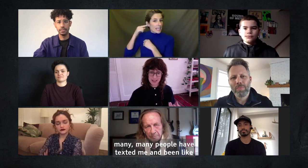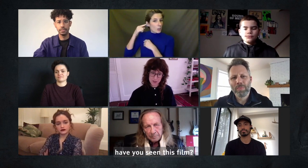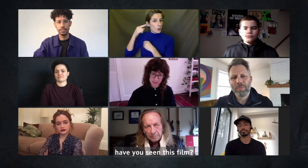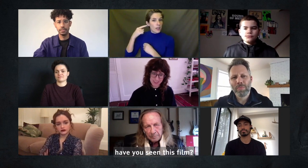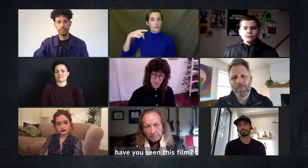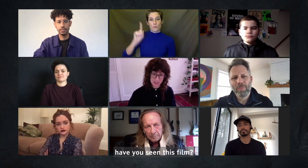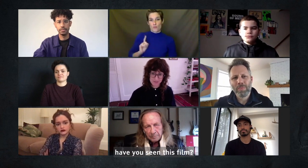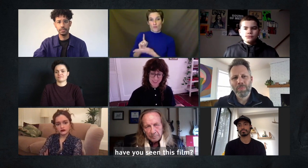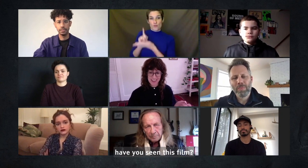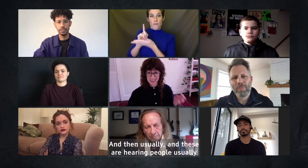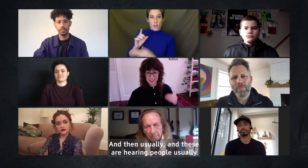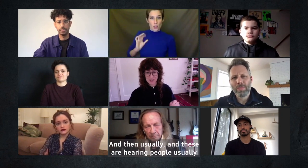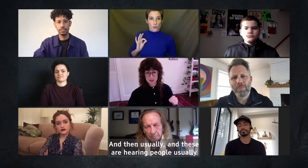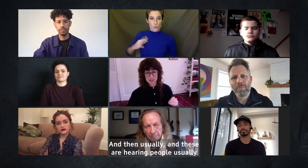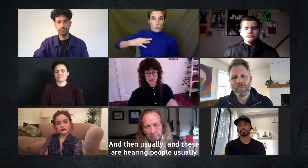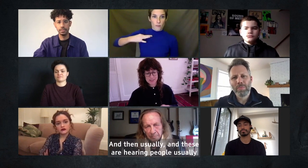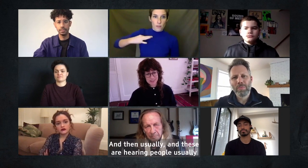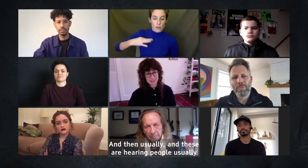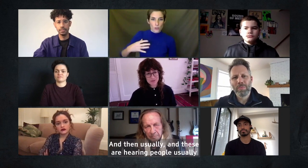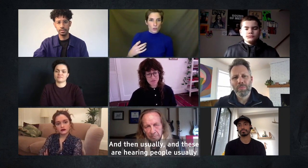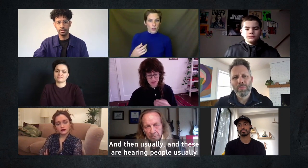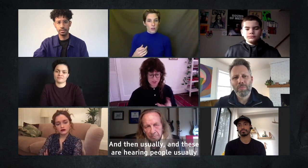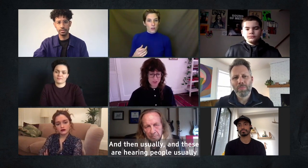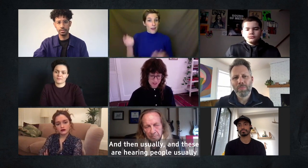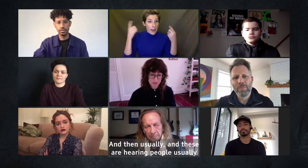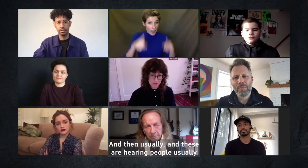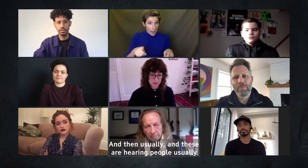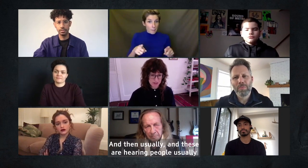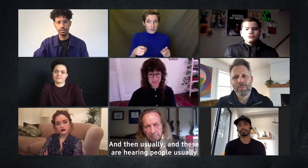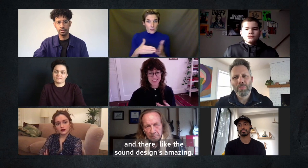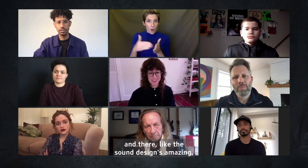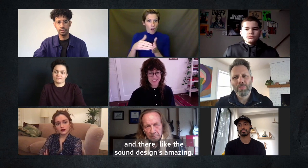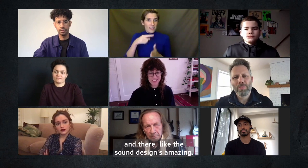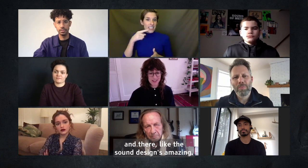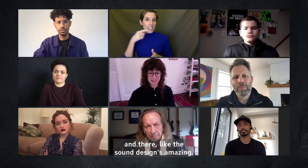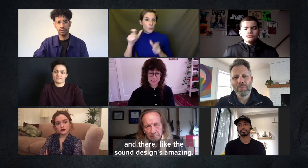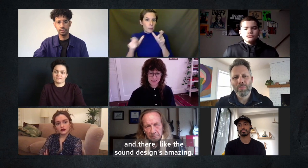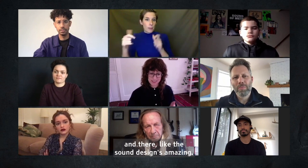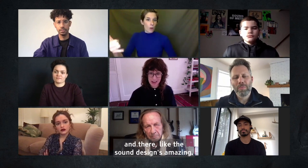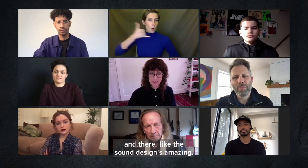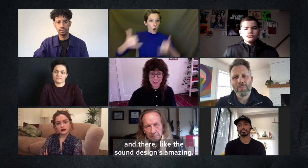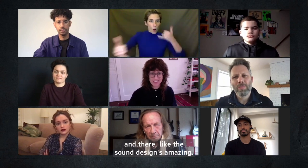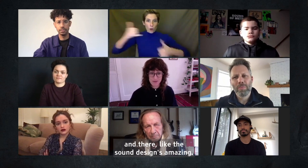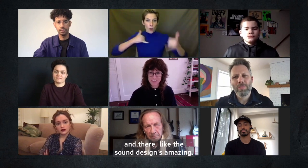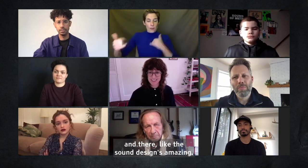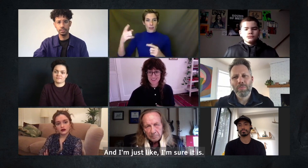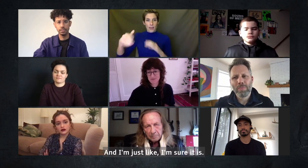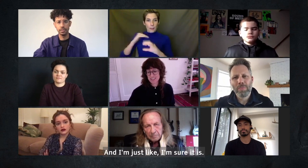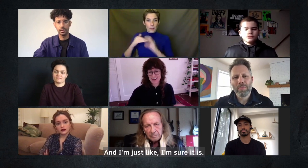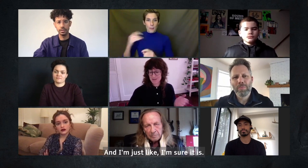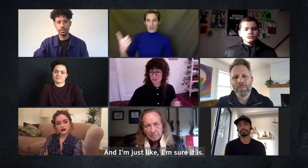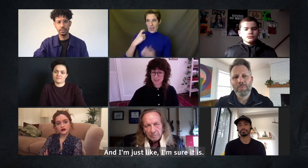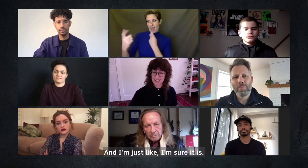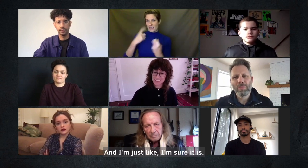like, have you seen this film? And then usually, and these are hearing people usually, and they're like, the sound design's amazing. And I'm